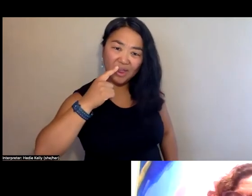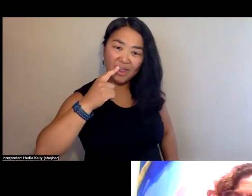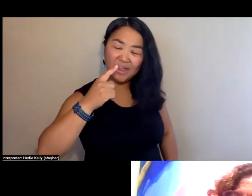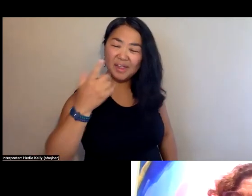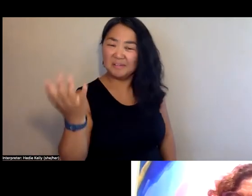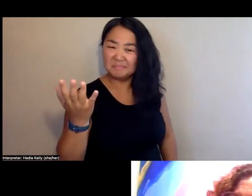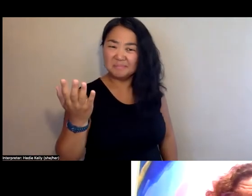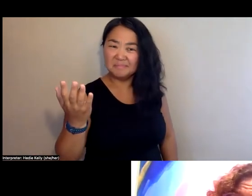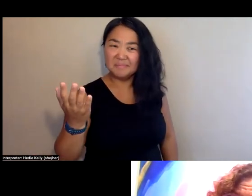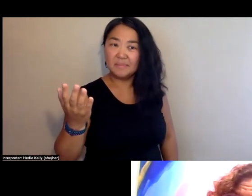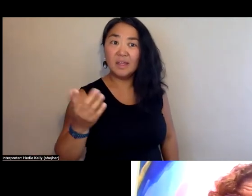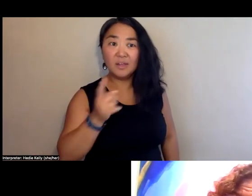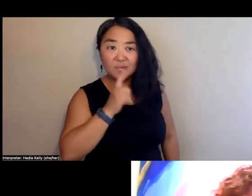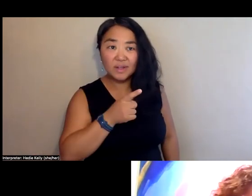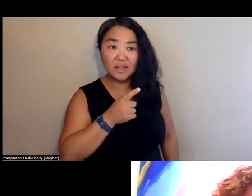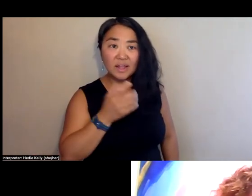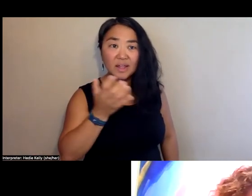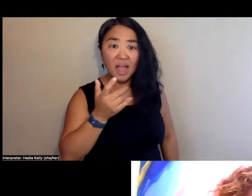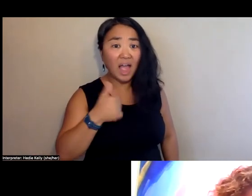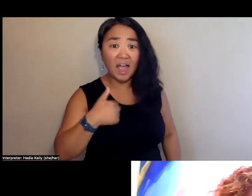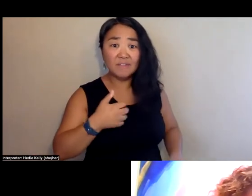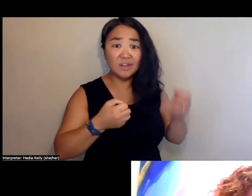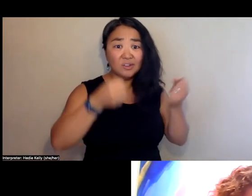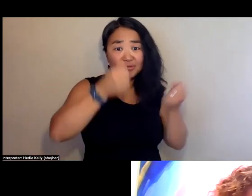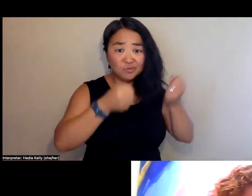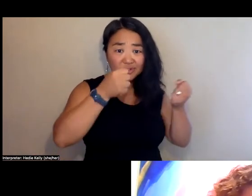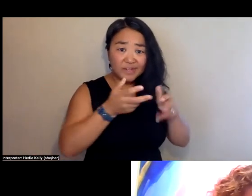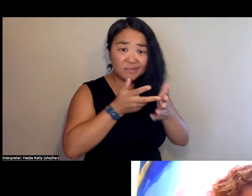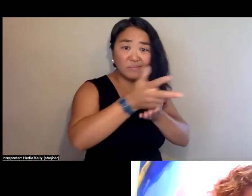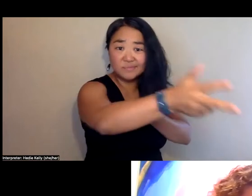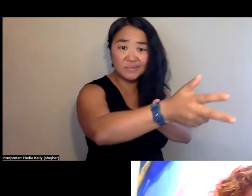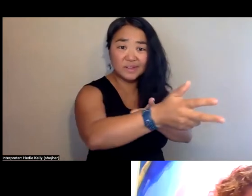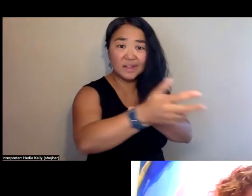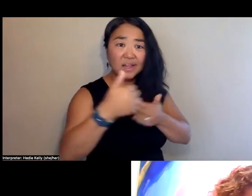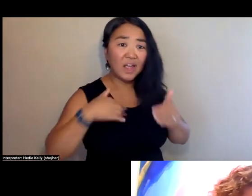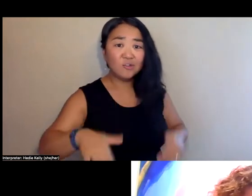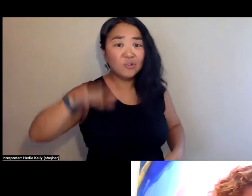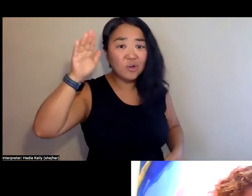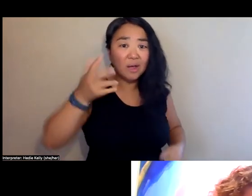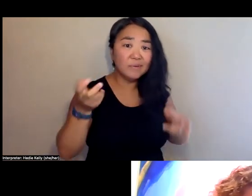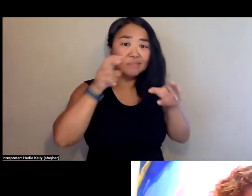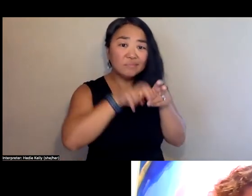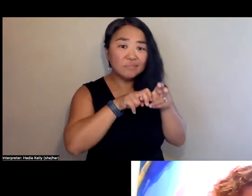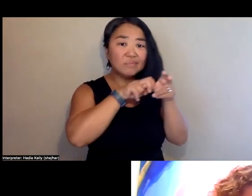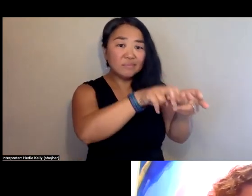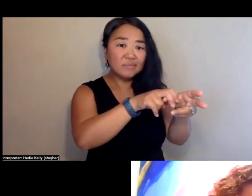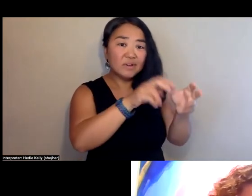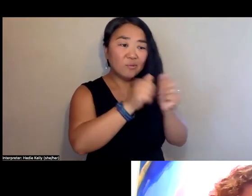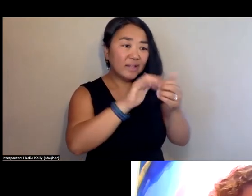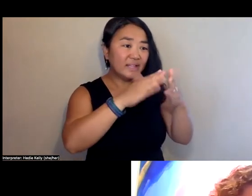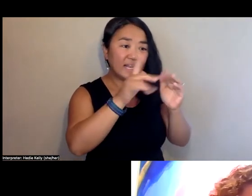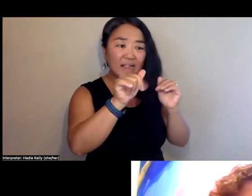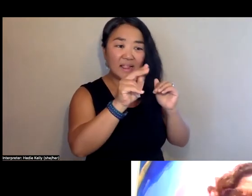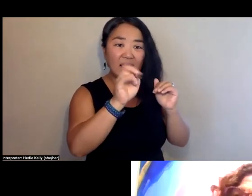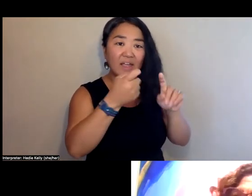was that I had ridden all my life. I grew up riding in on City Line from